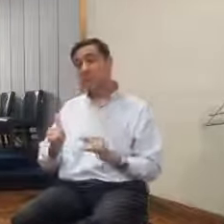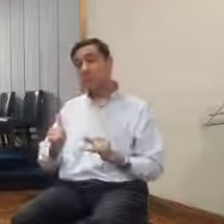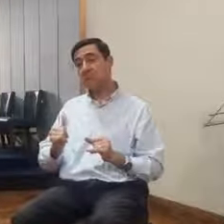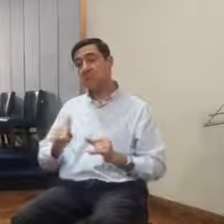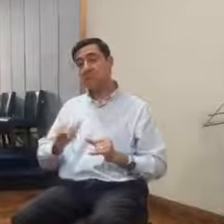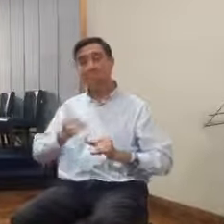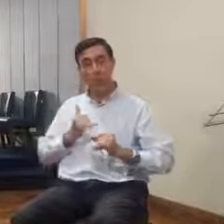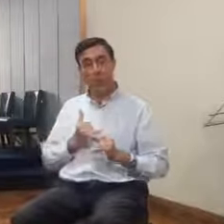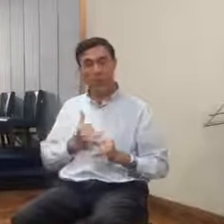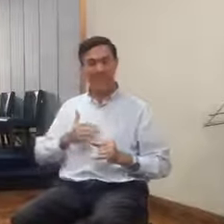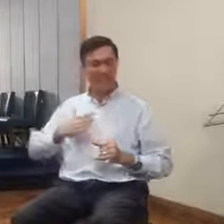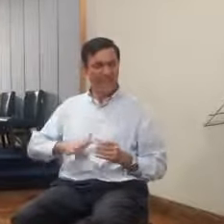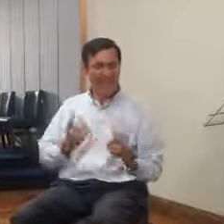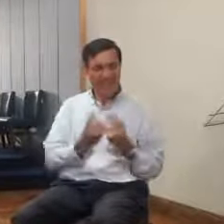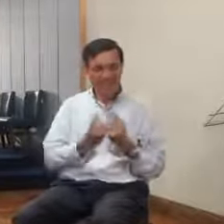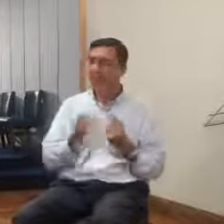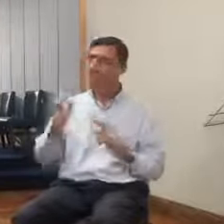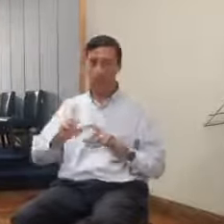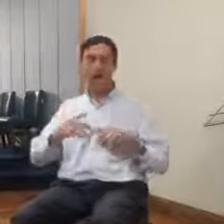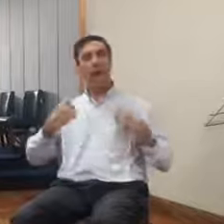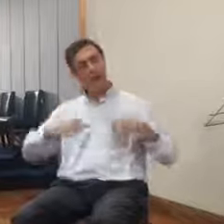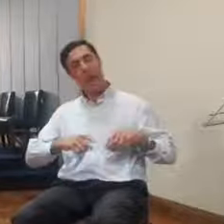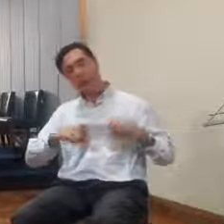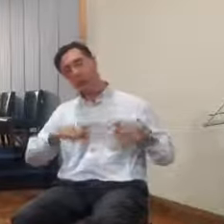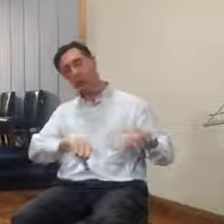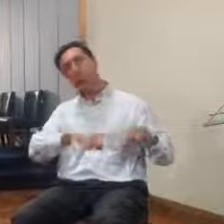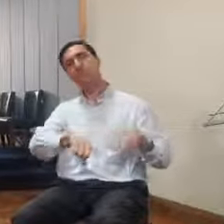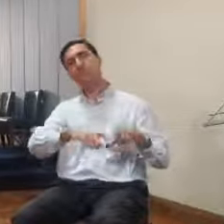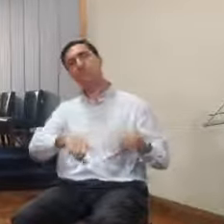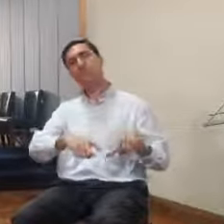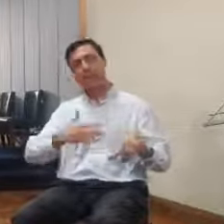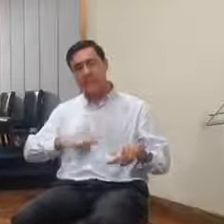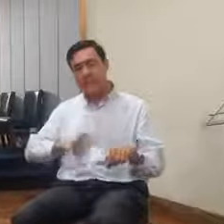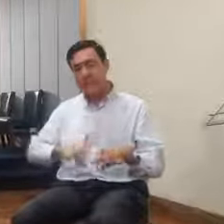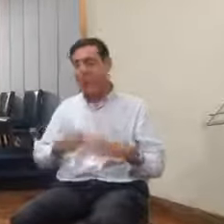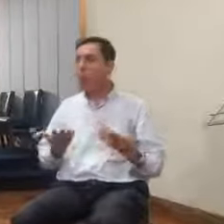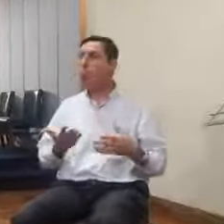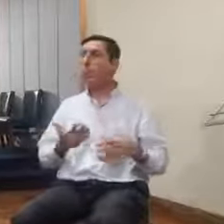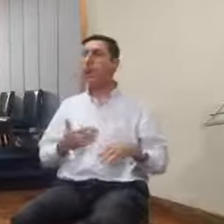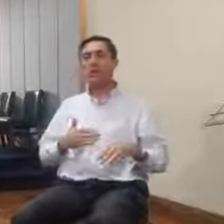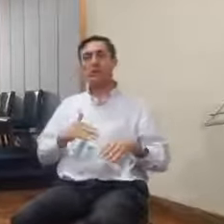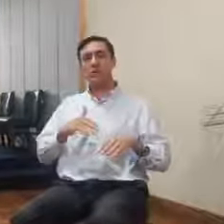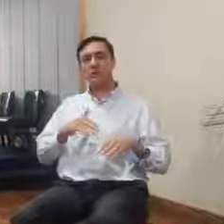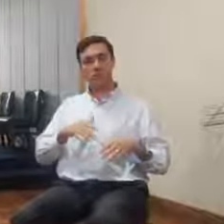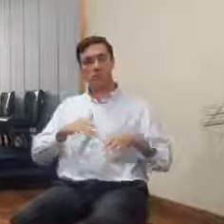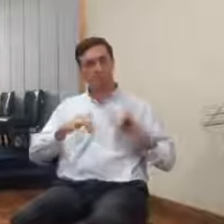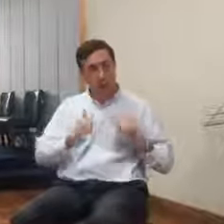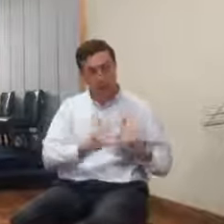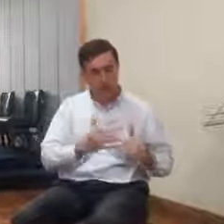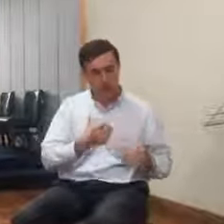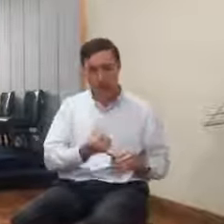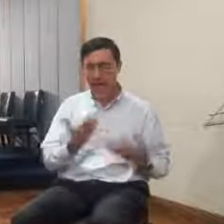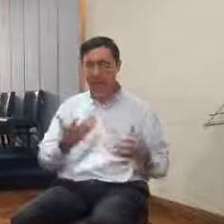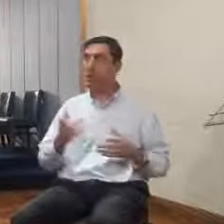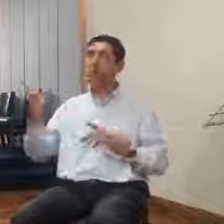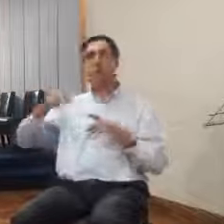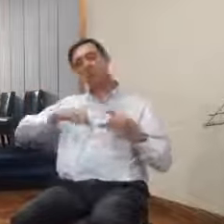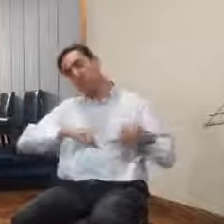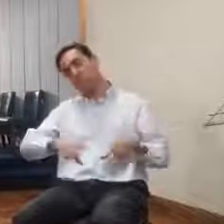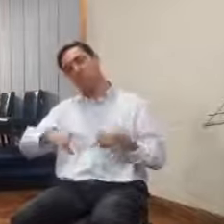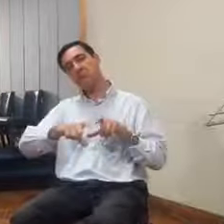the fact that he might and probably will permit trials for us. But we are protected by God's love, by God's favor